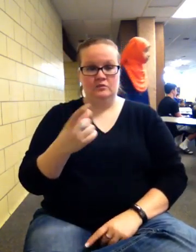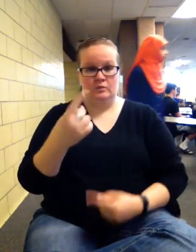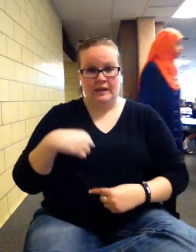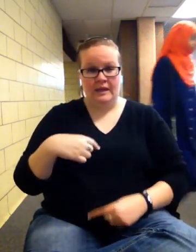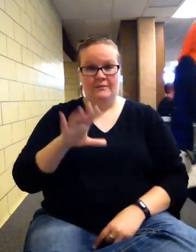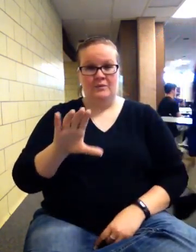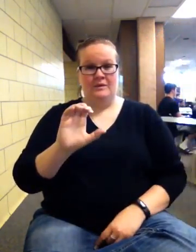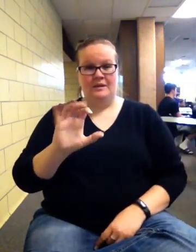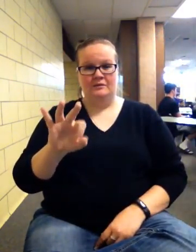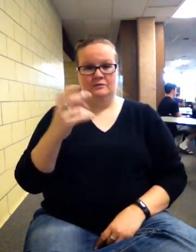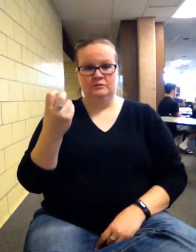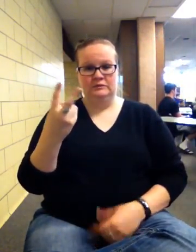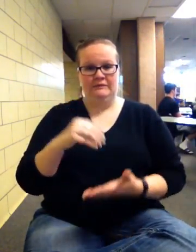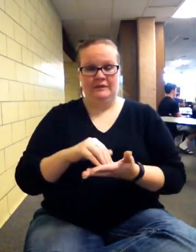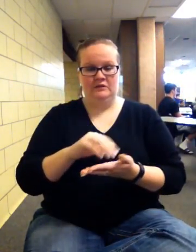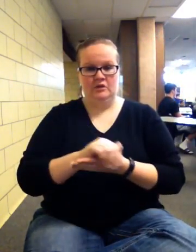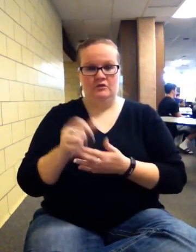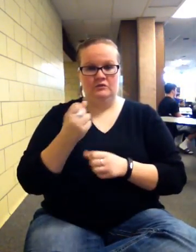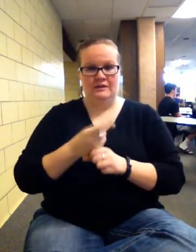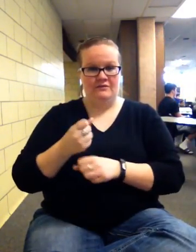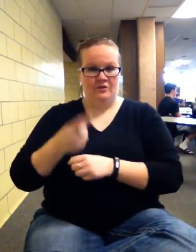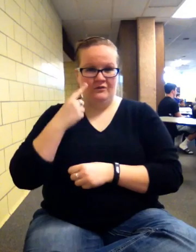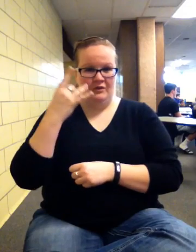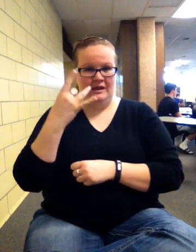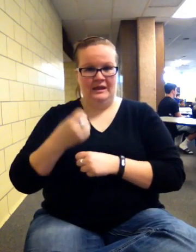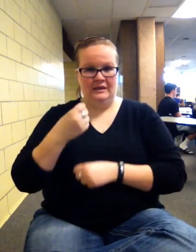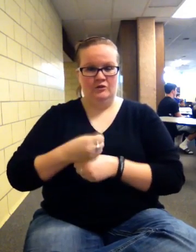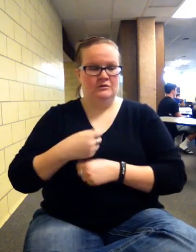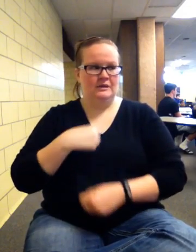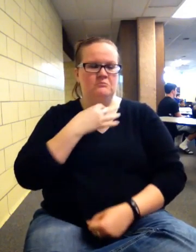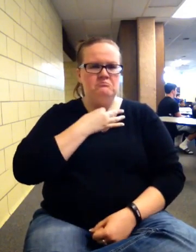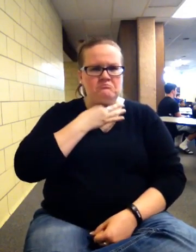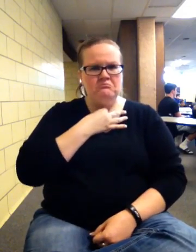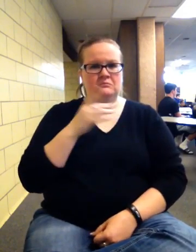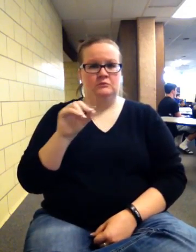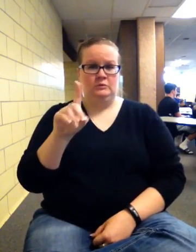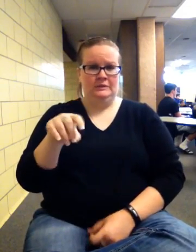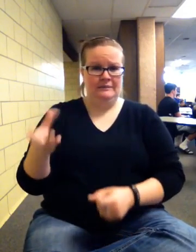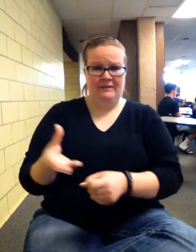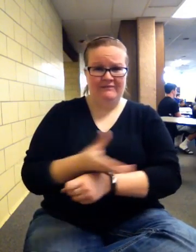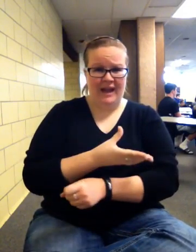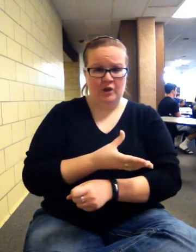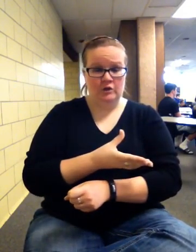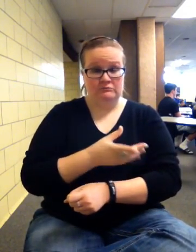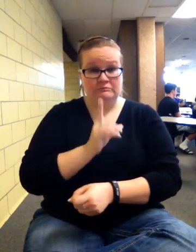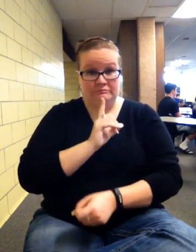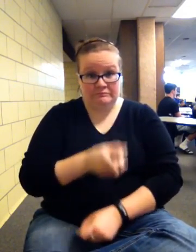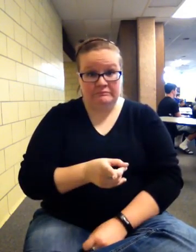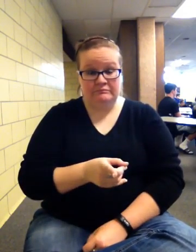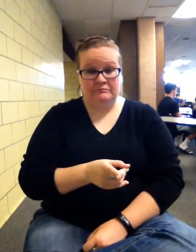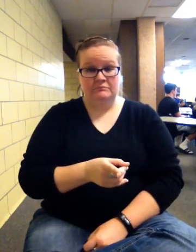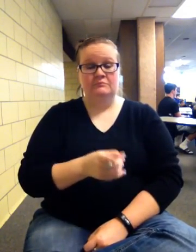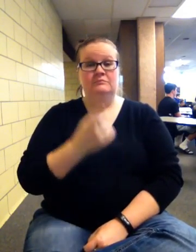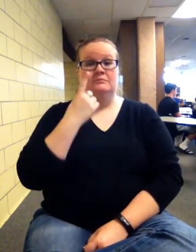,000 every year for eight years, I would probably wonder if you need to be fired. And I'm not joking because there's probably